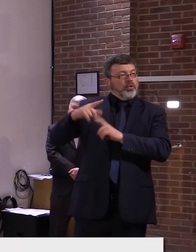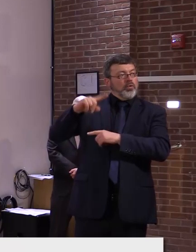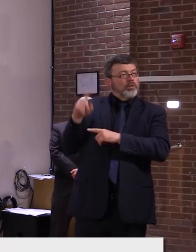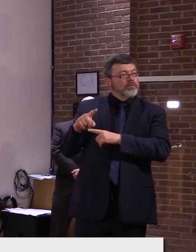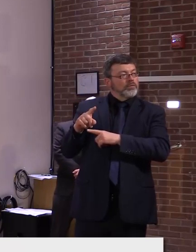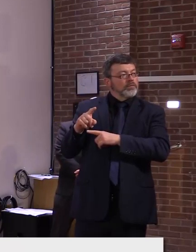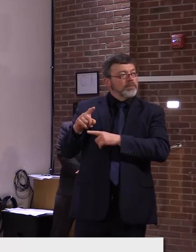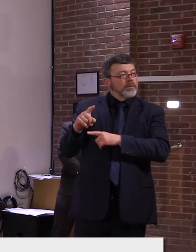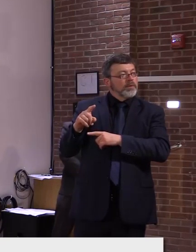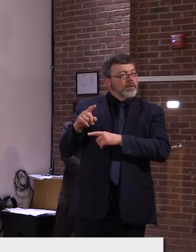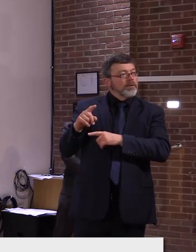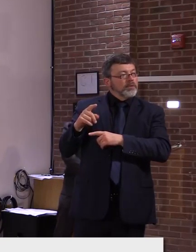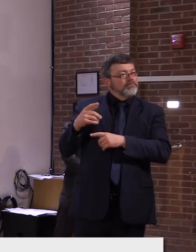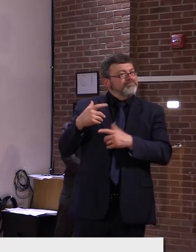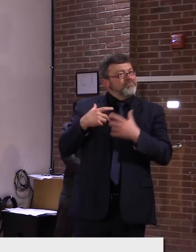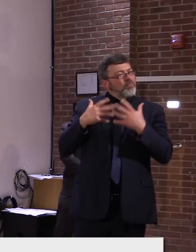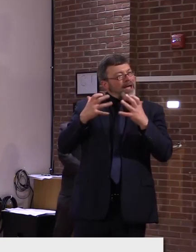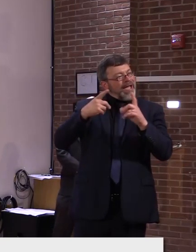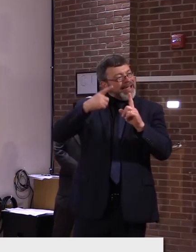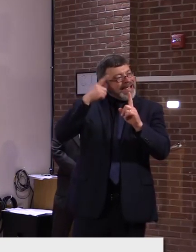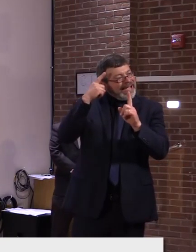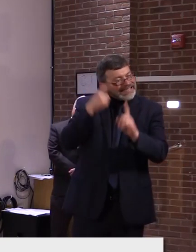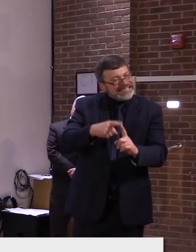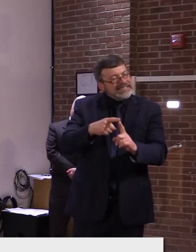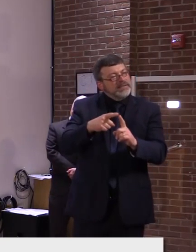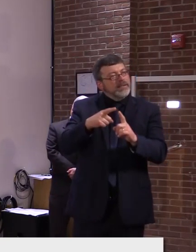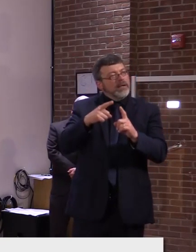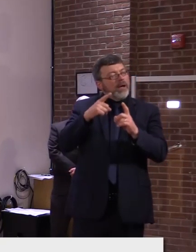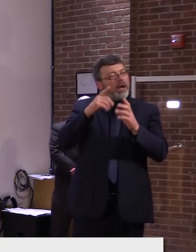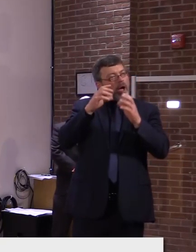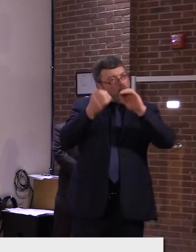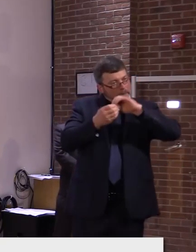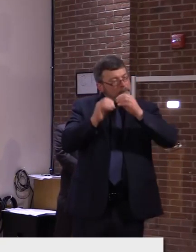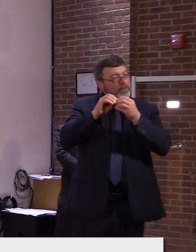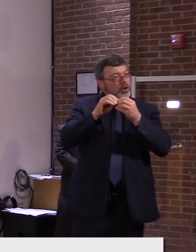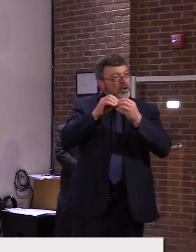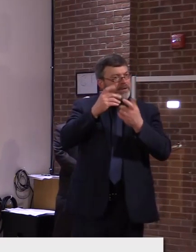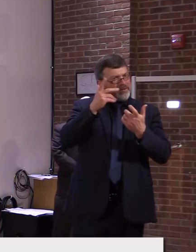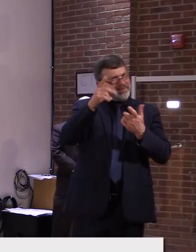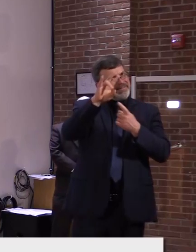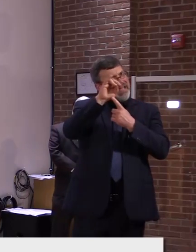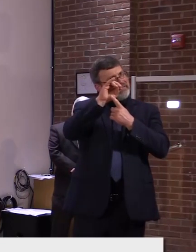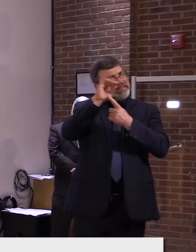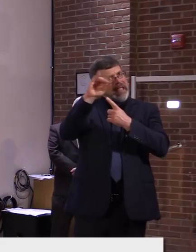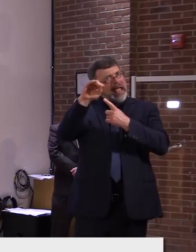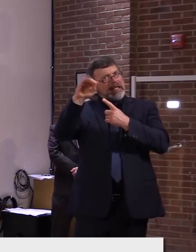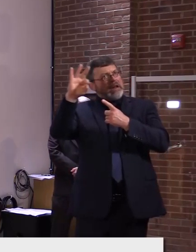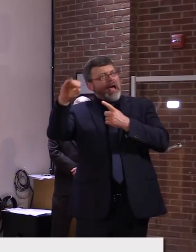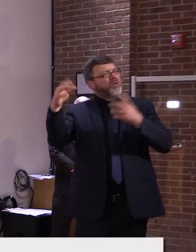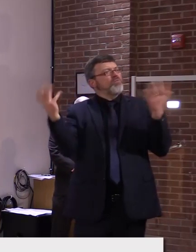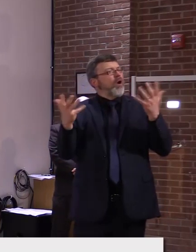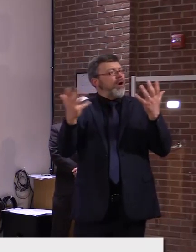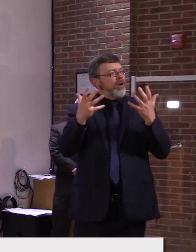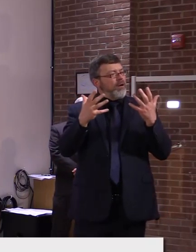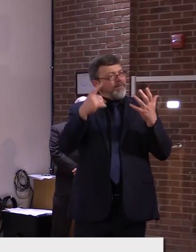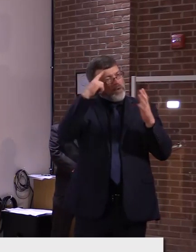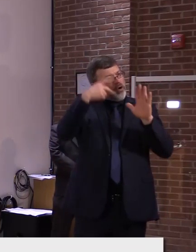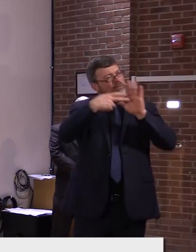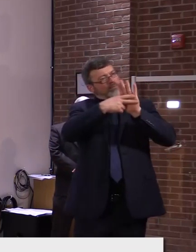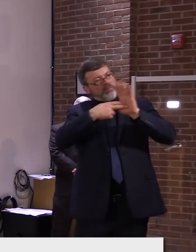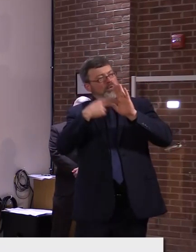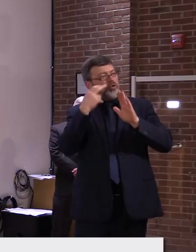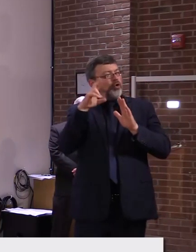question. Oh, believe me, we're not stopping following any data. Even if I don't want to show you those slides anymore in